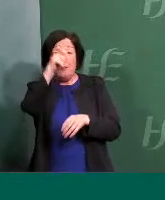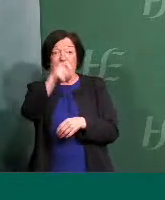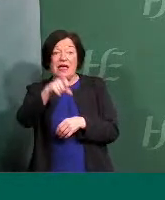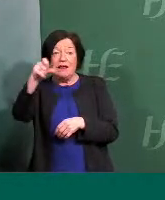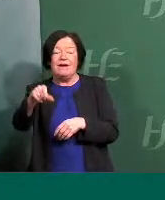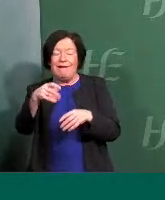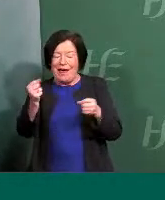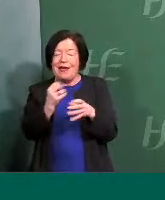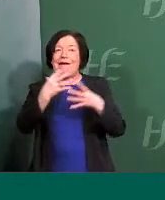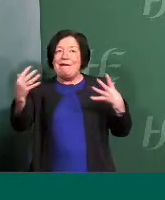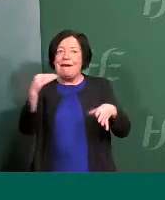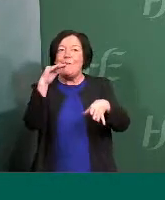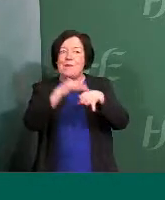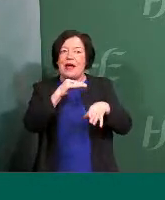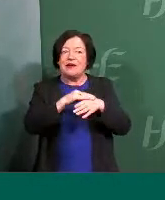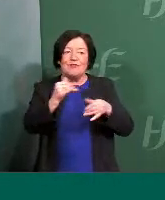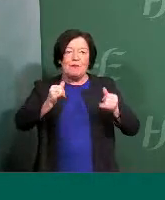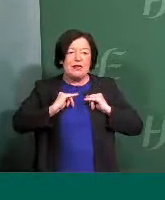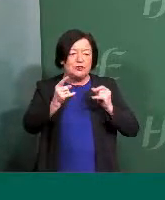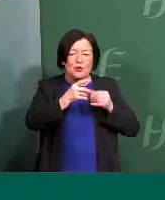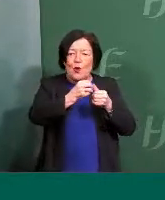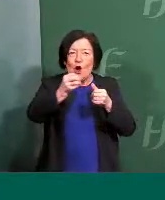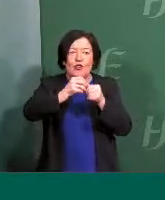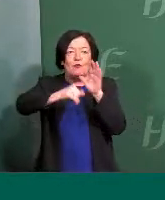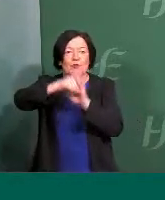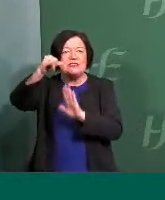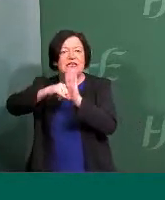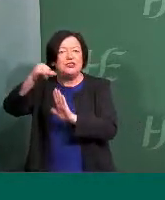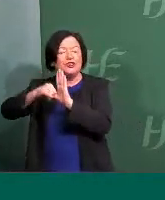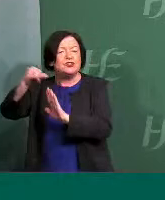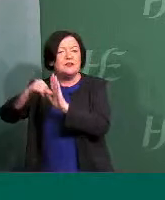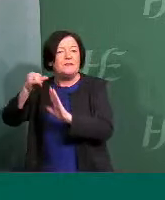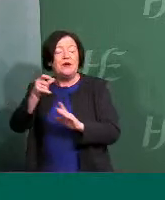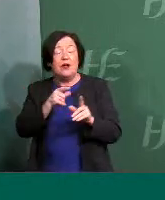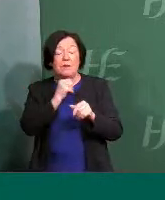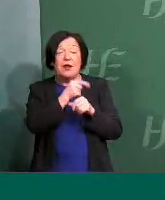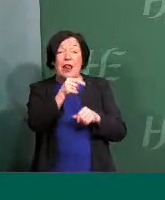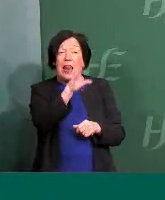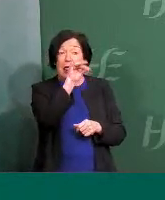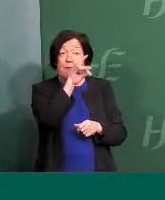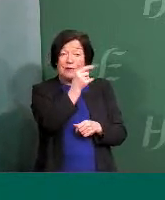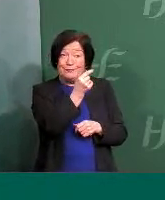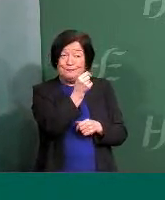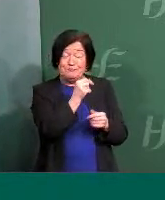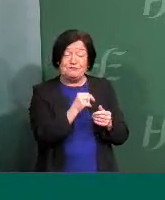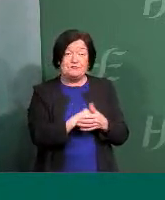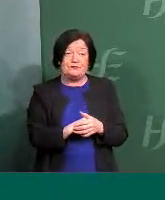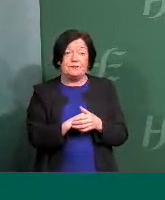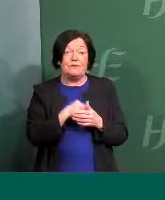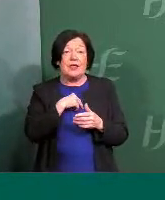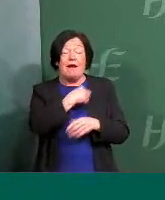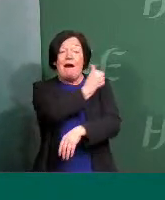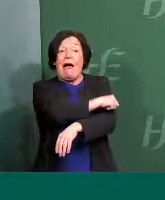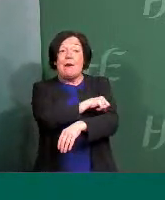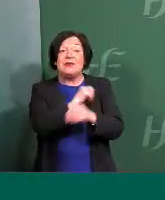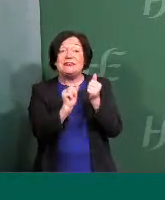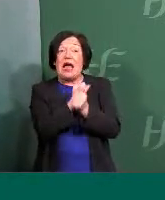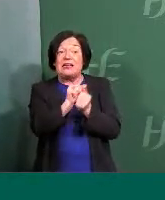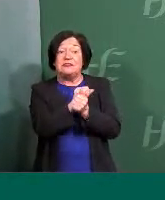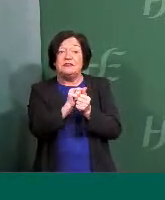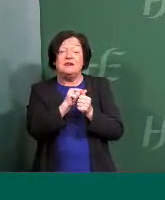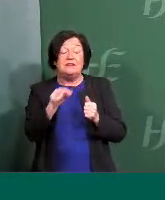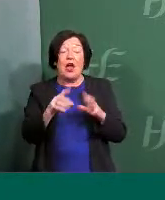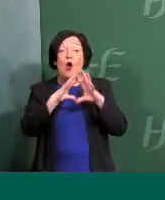have an impact on their ability to do other planned procedures. And I'm going to talk more about Limerick in a minute. In terms of our ambulance activity, that